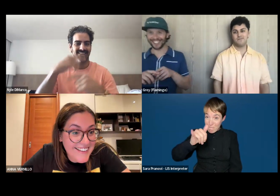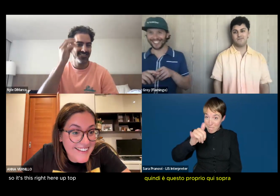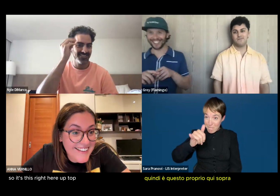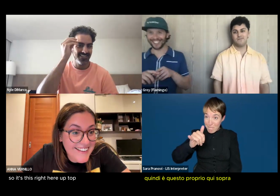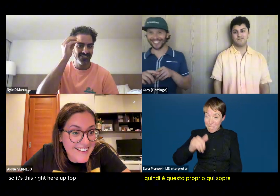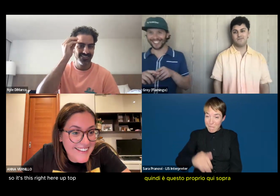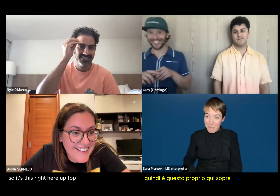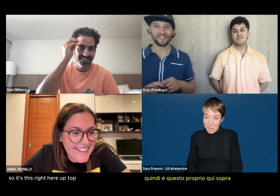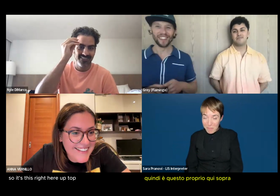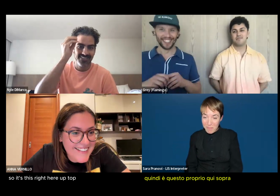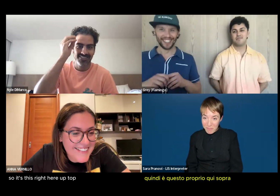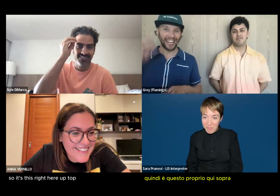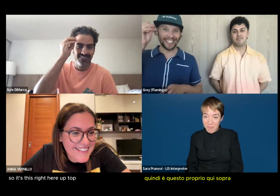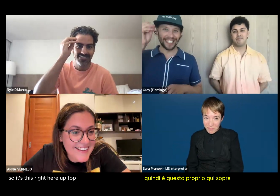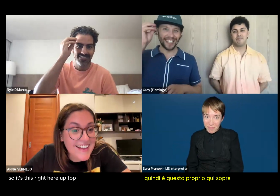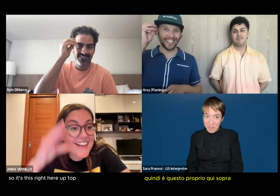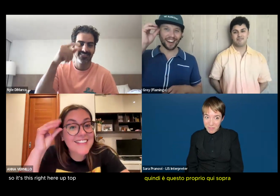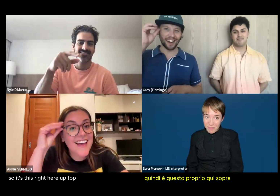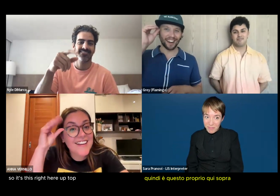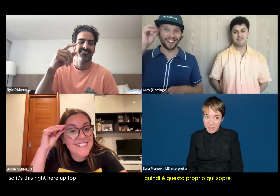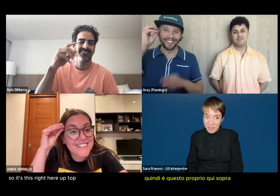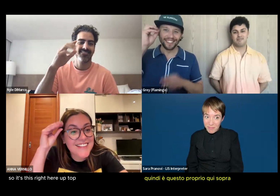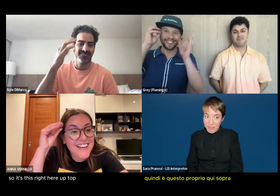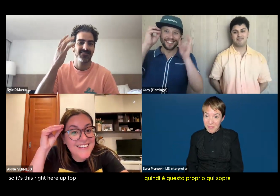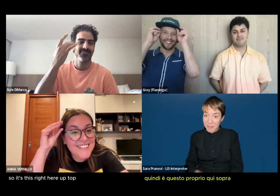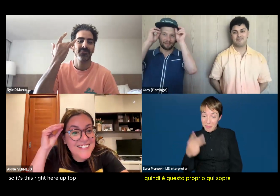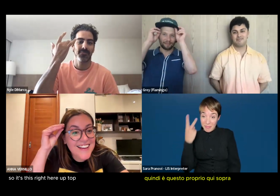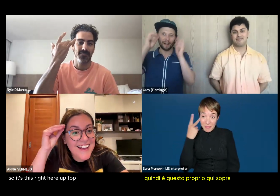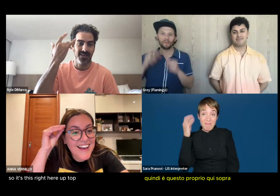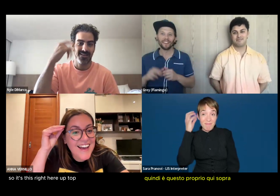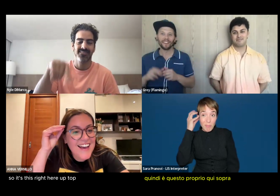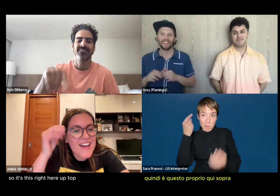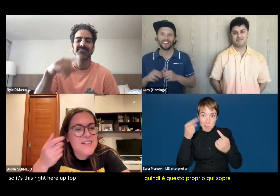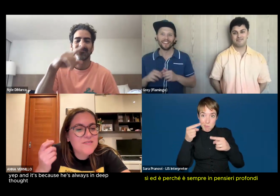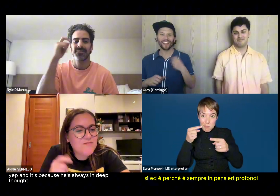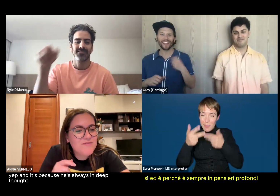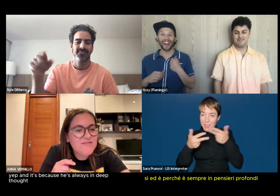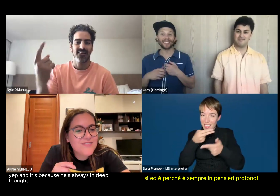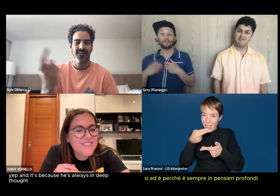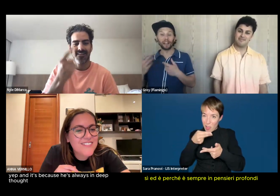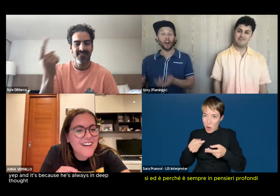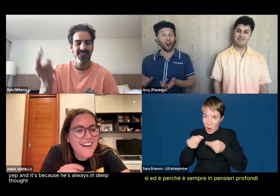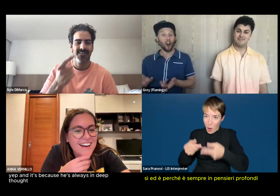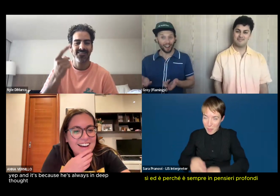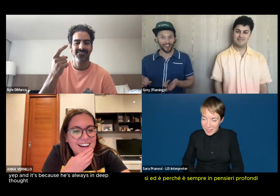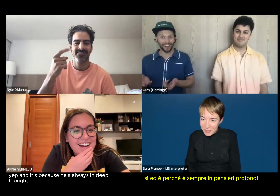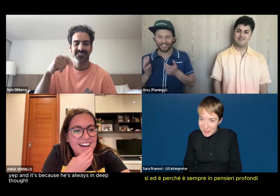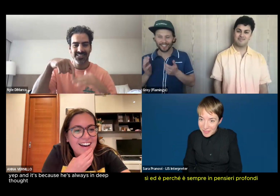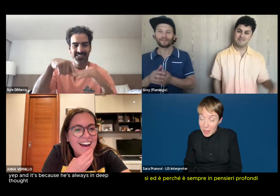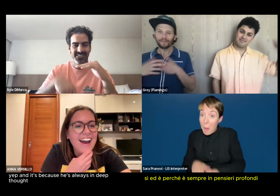actually. So it's this right here up top. Yep. And it's